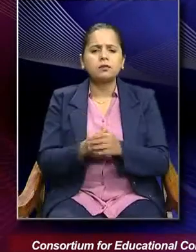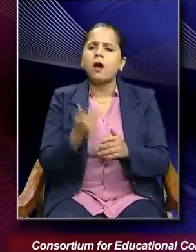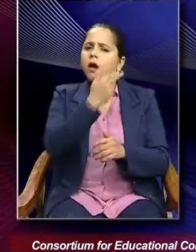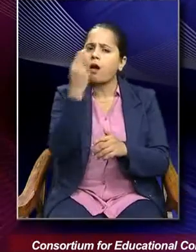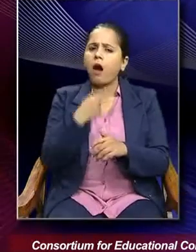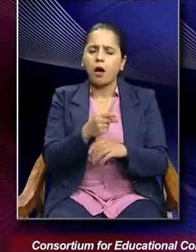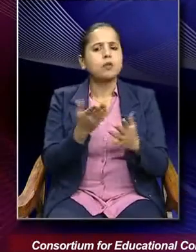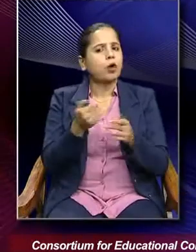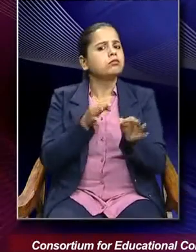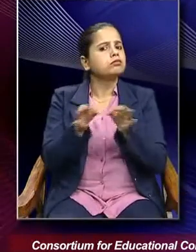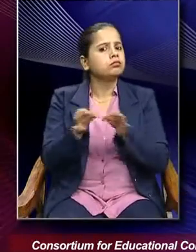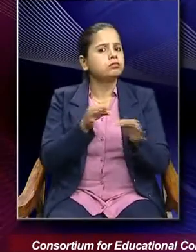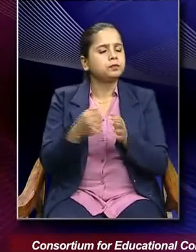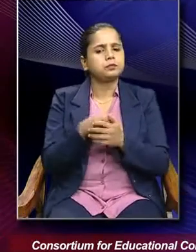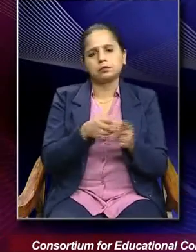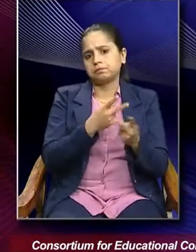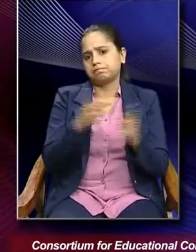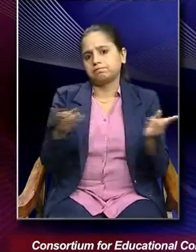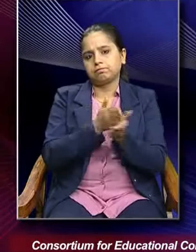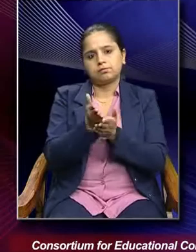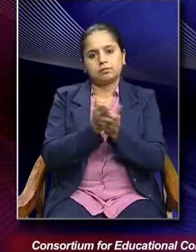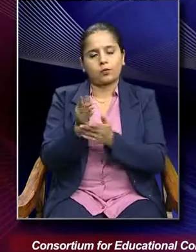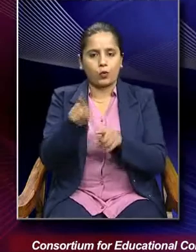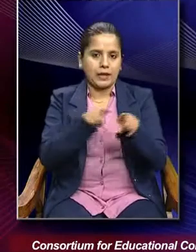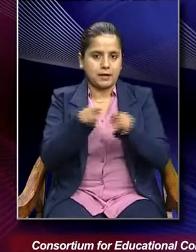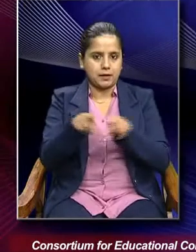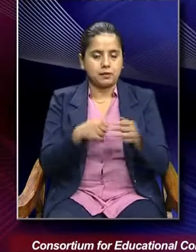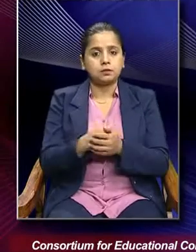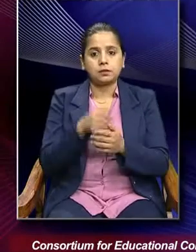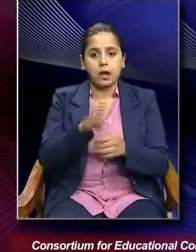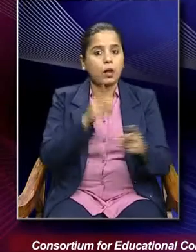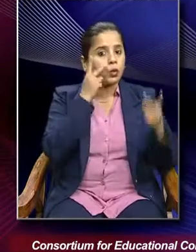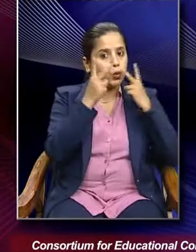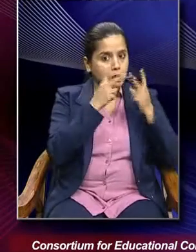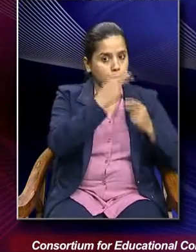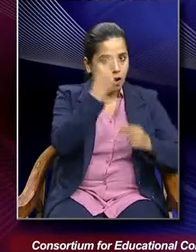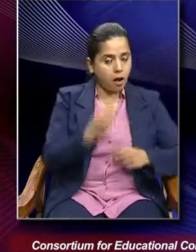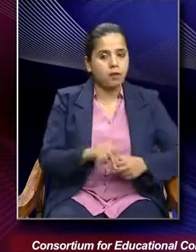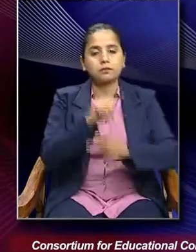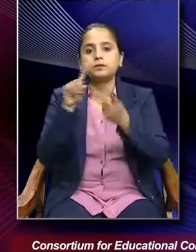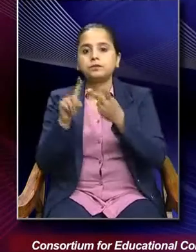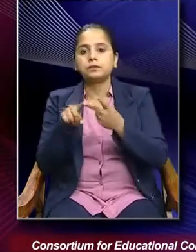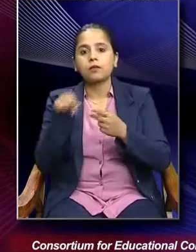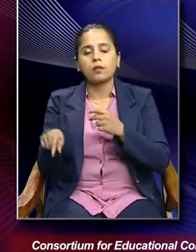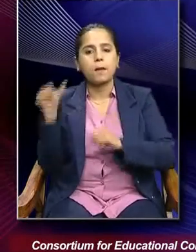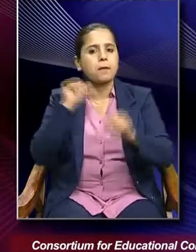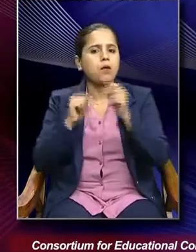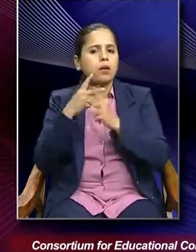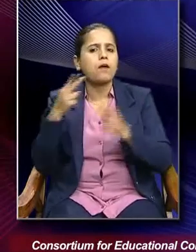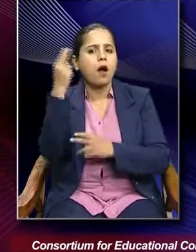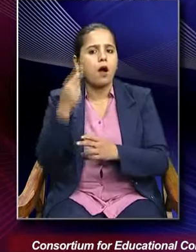be described in various ways. For example, there is visual art, there is performative